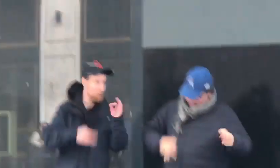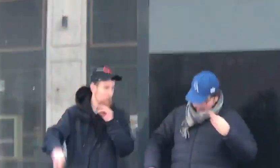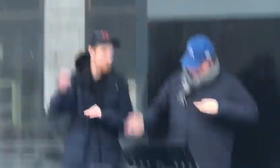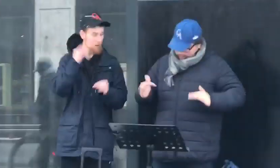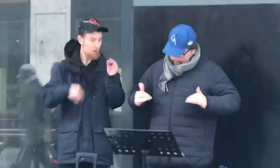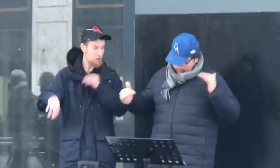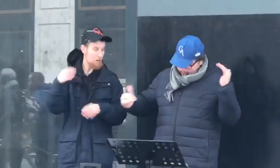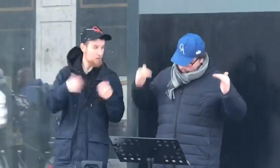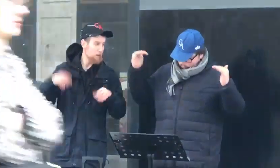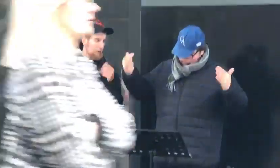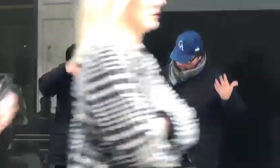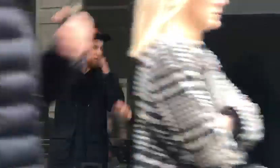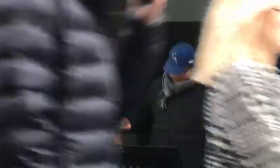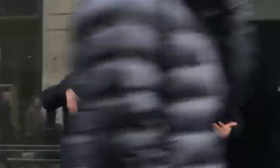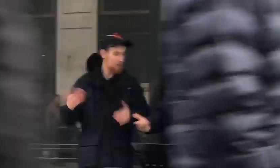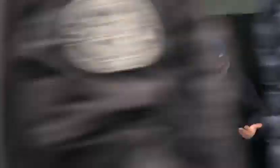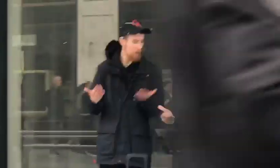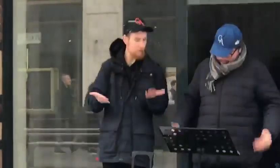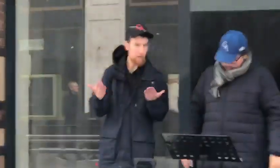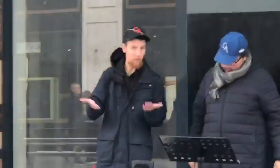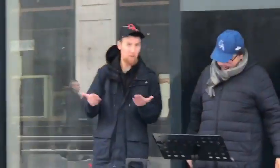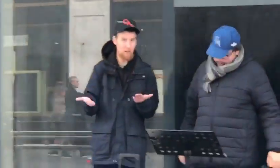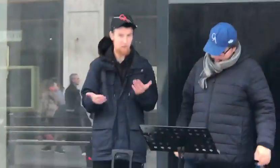But acting like I'm just like we are in the present.